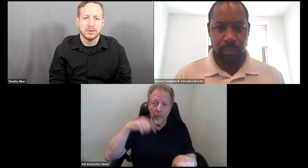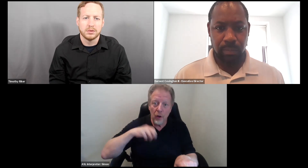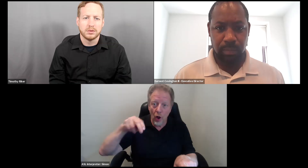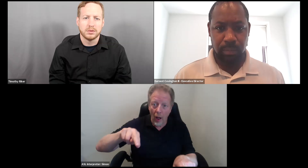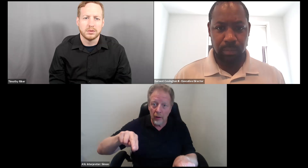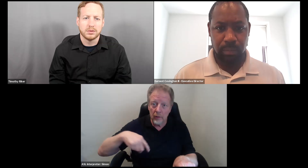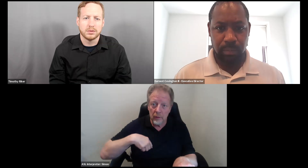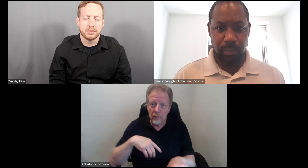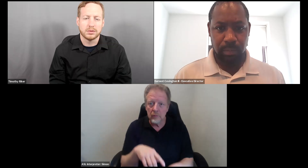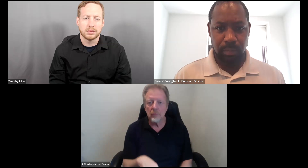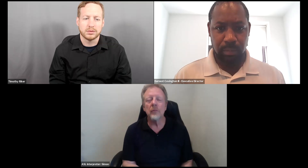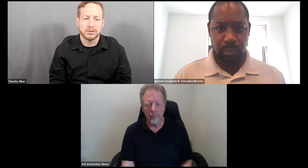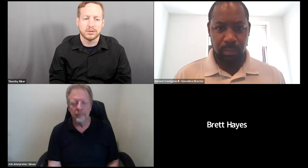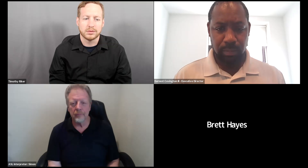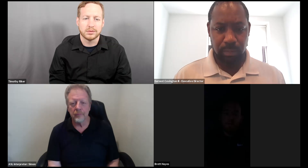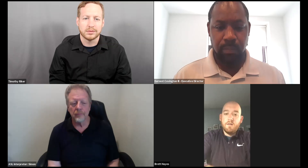Okay.